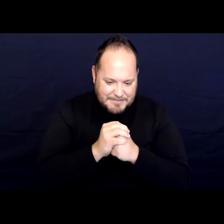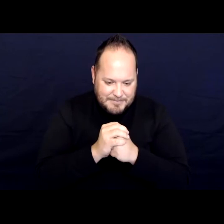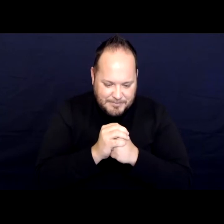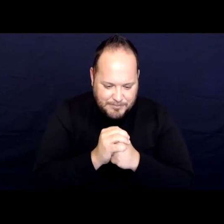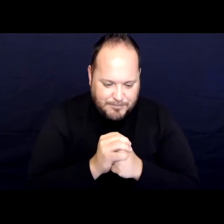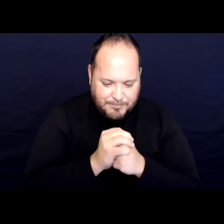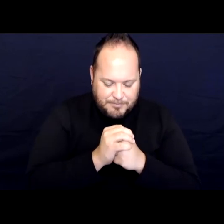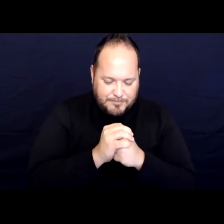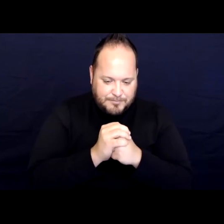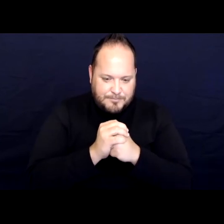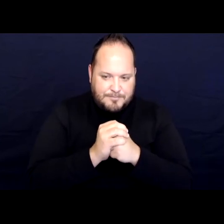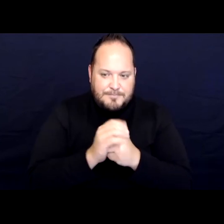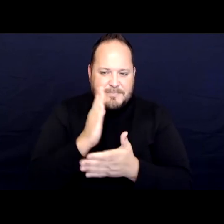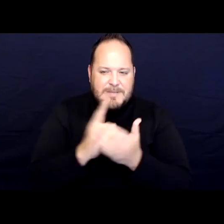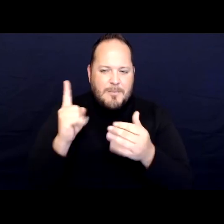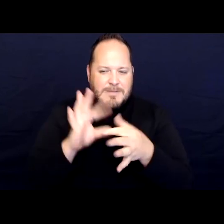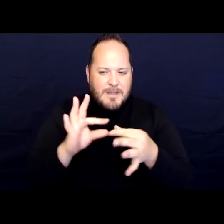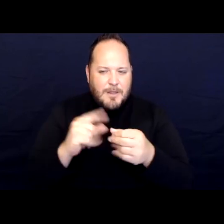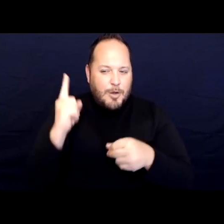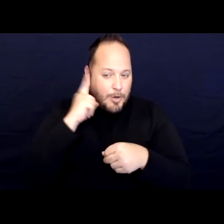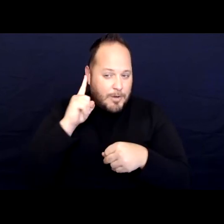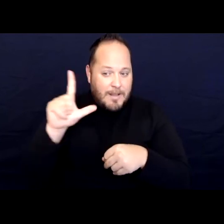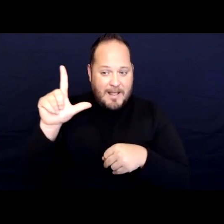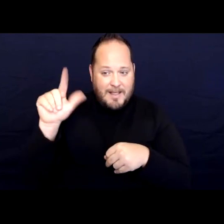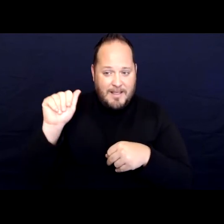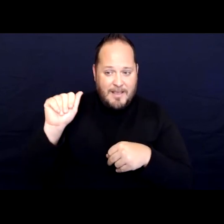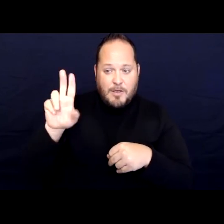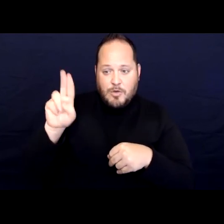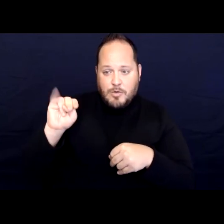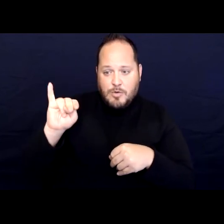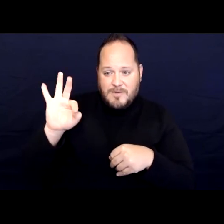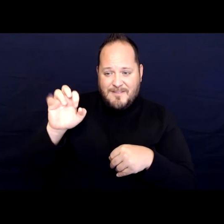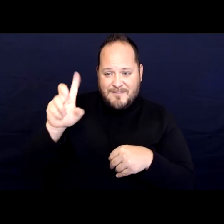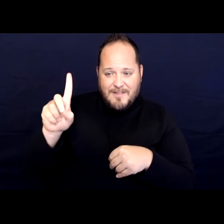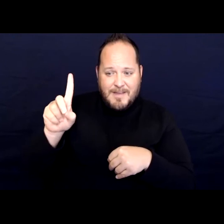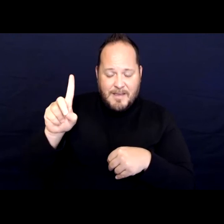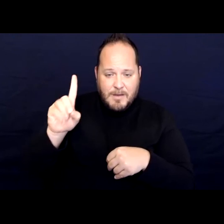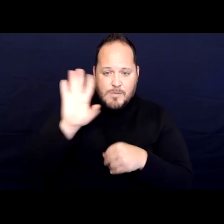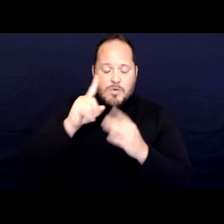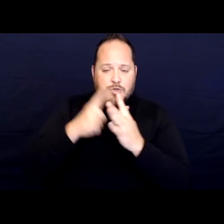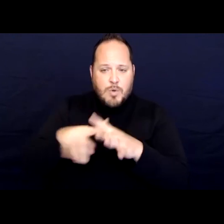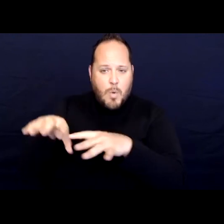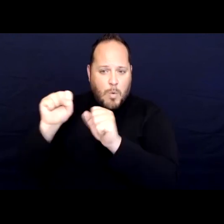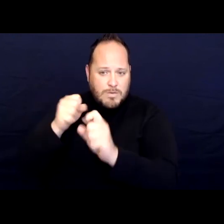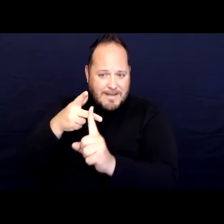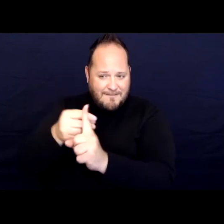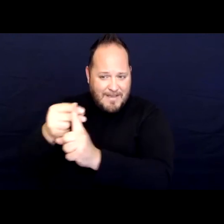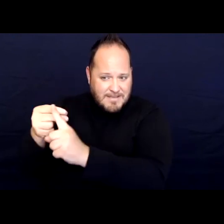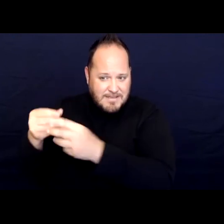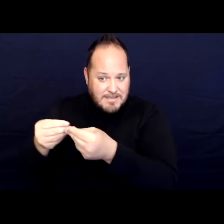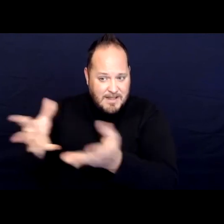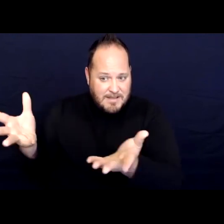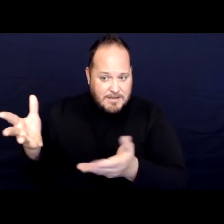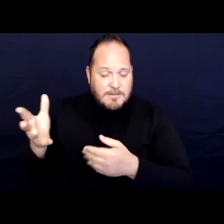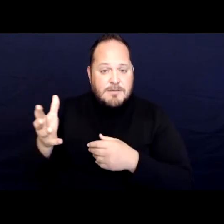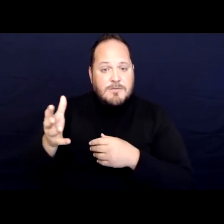Somebody said they heard that LA Unified is going to start hosting vaccine clinics. Do you